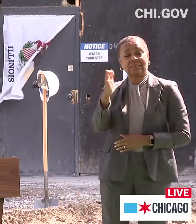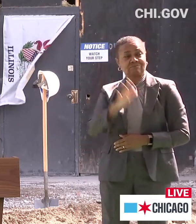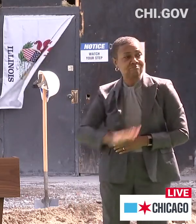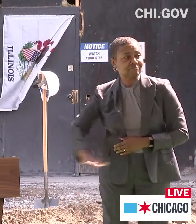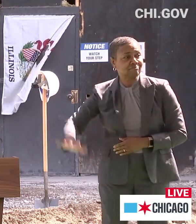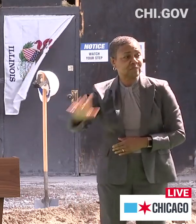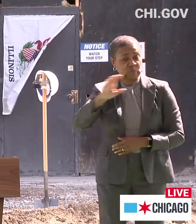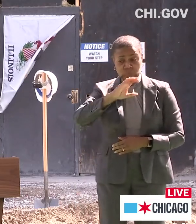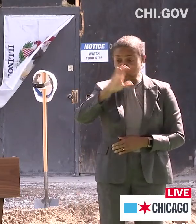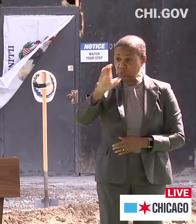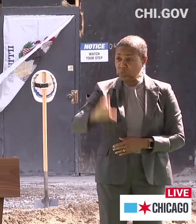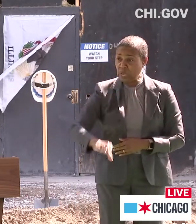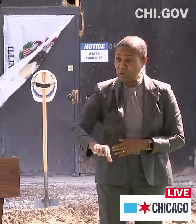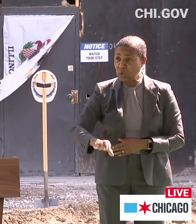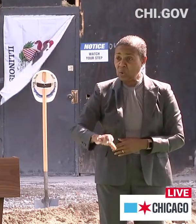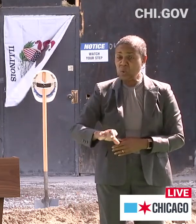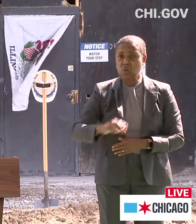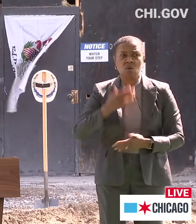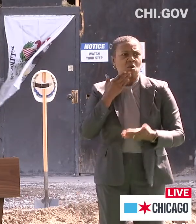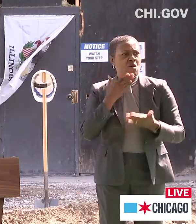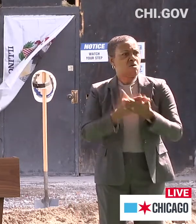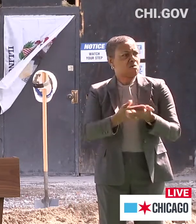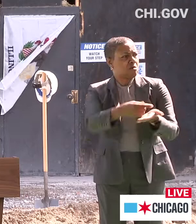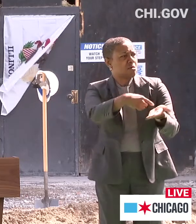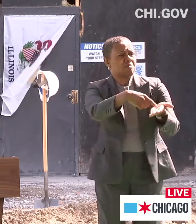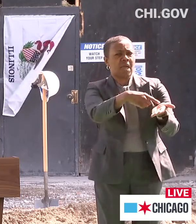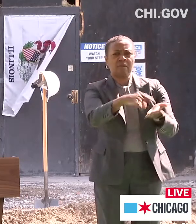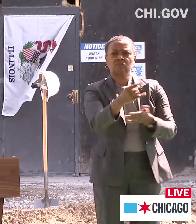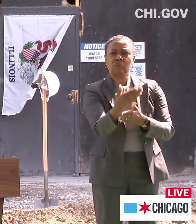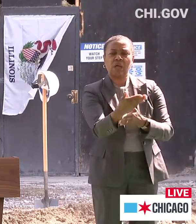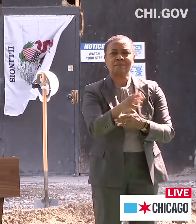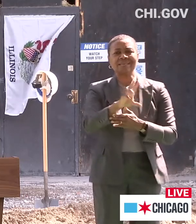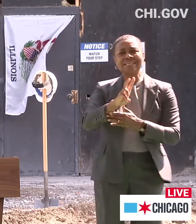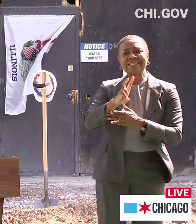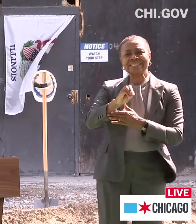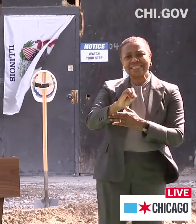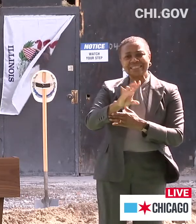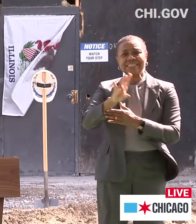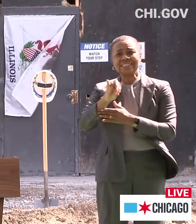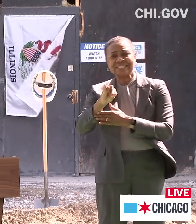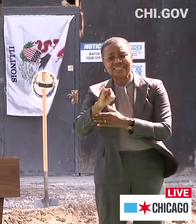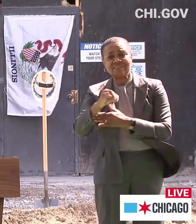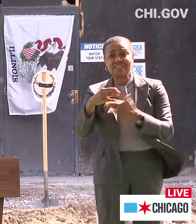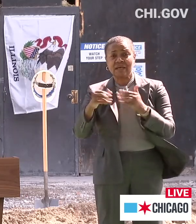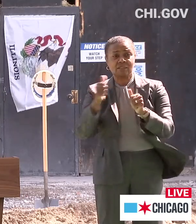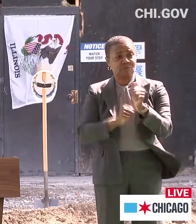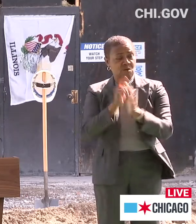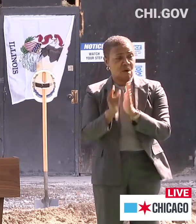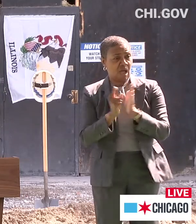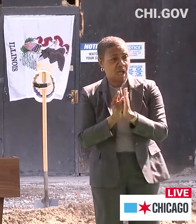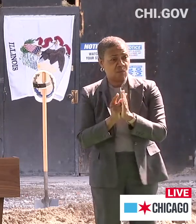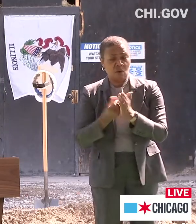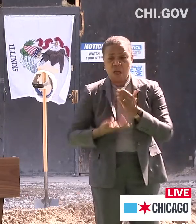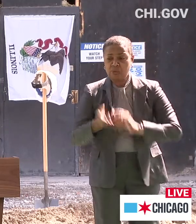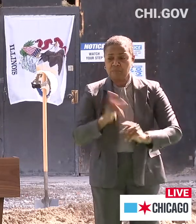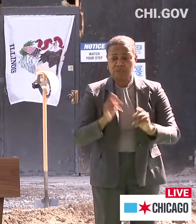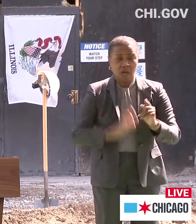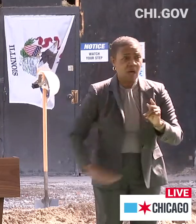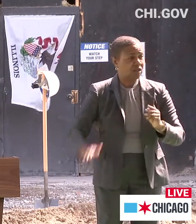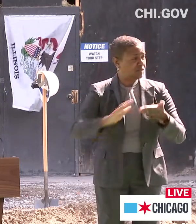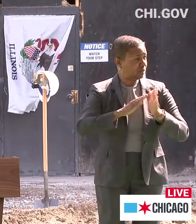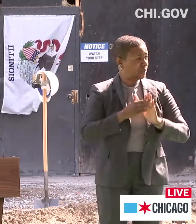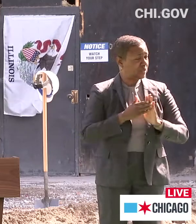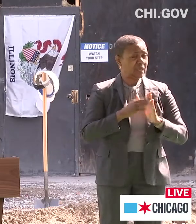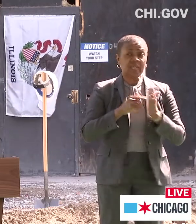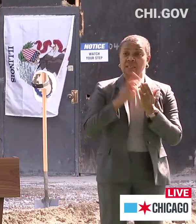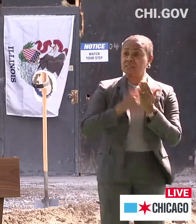city of Chicago, high-paying, good-paying jobs, $60, $70 an hour jobs to individuals from the community. This